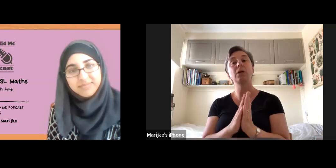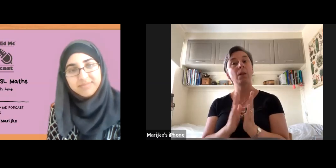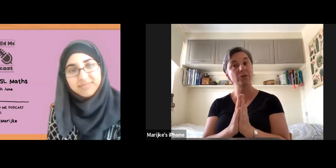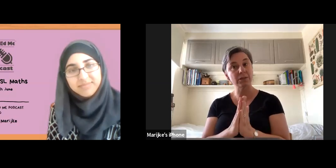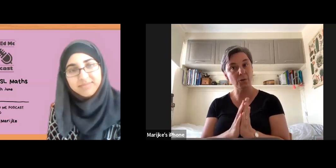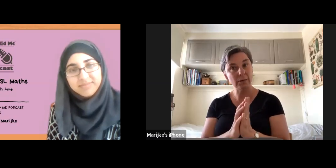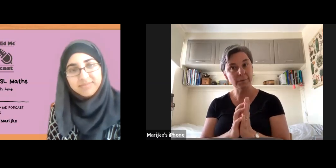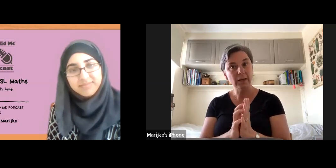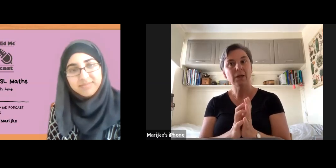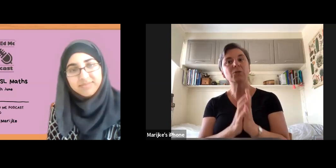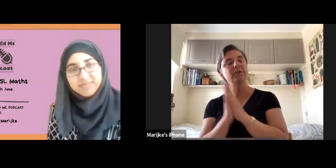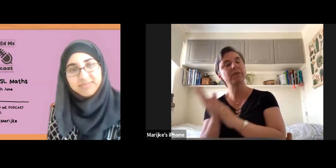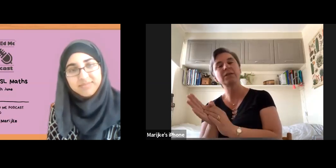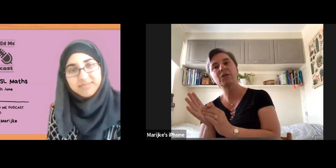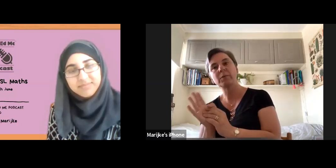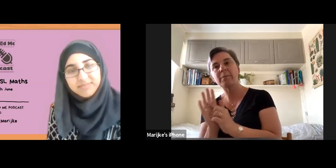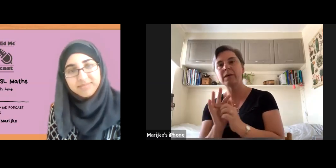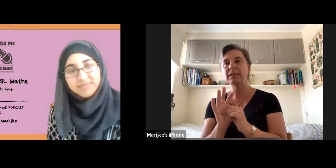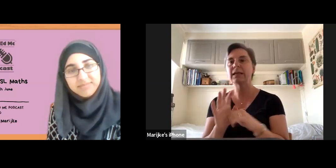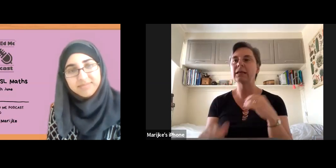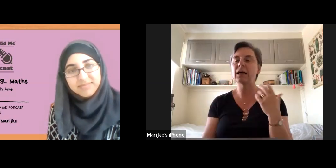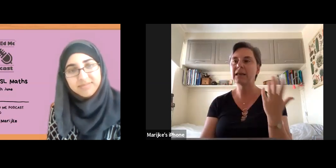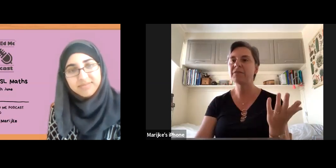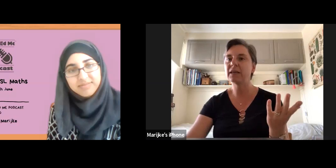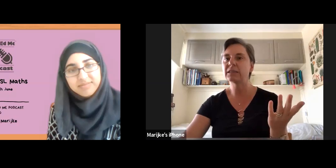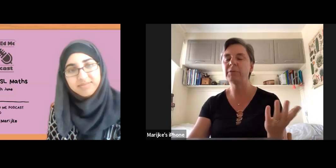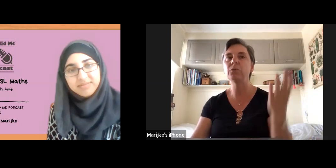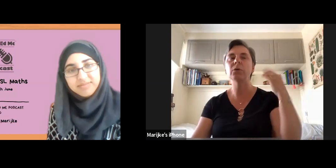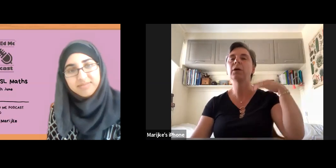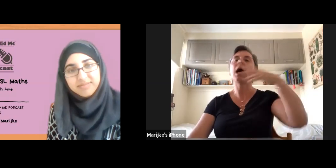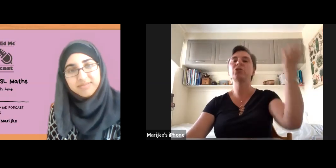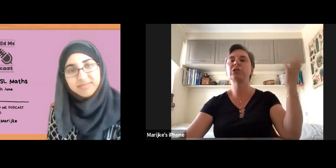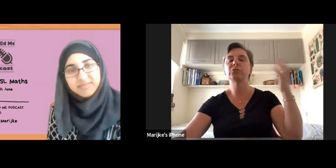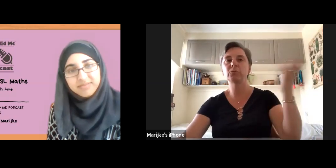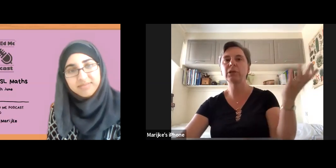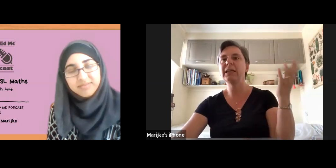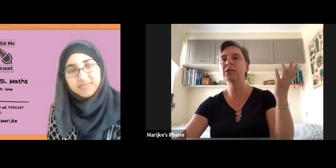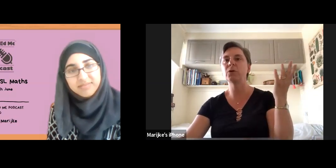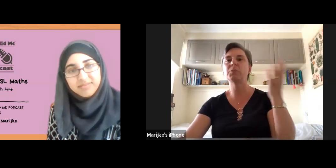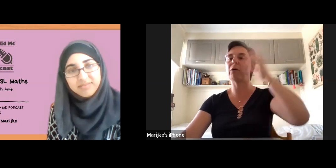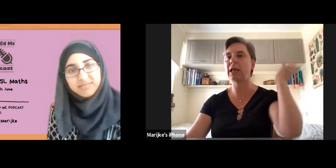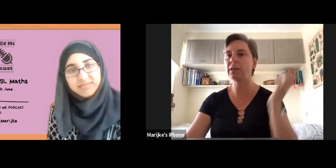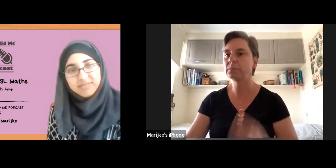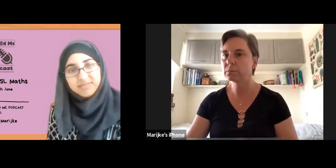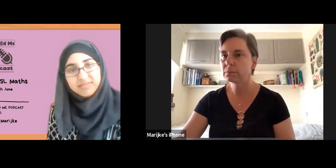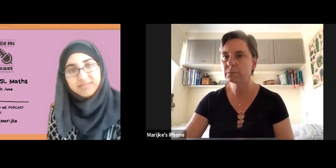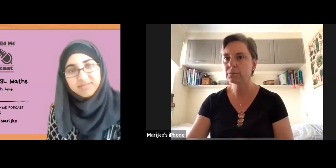lot slower. Because one of the things you've got to remember is that our deaf kids, our children will hear the word parallel,